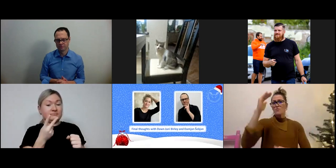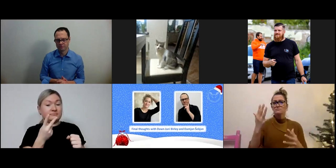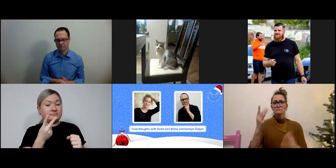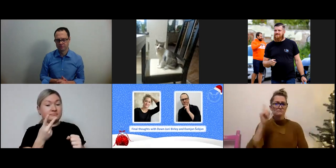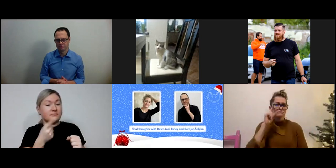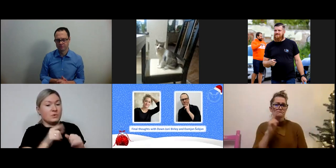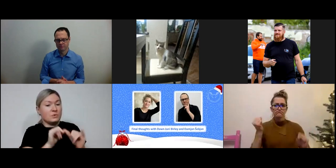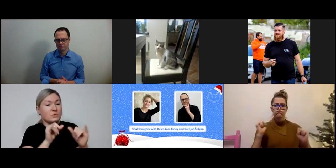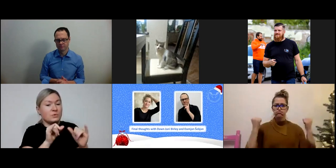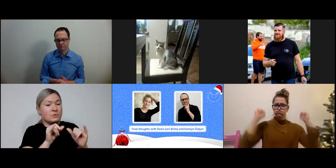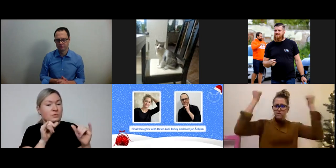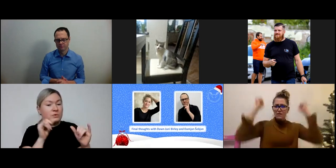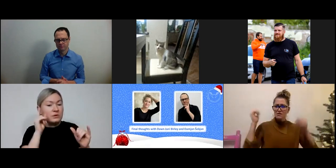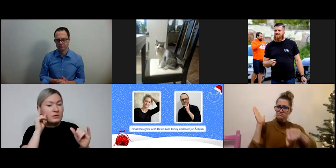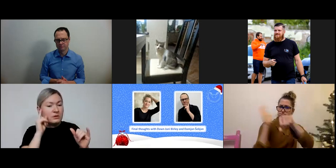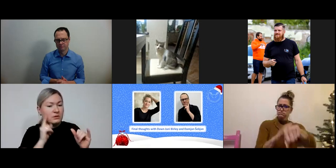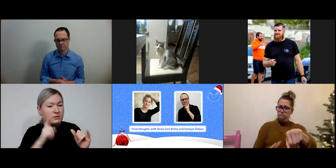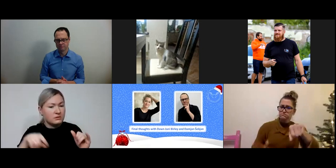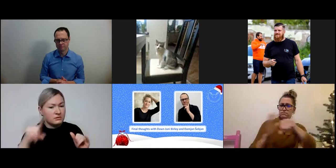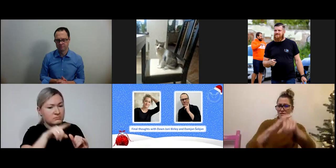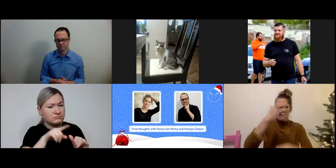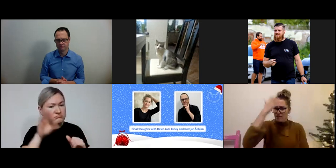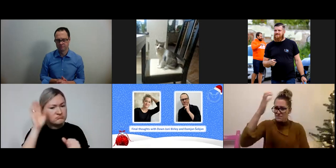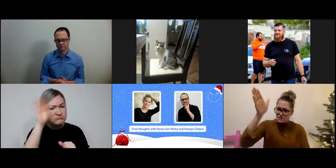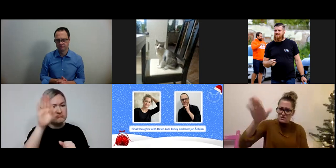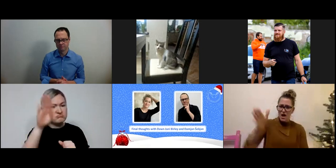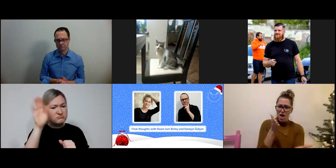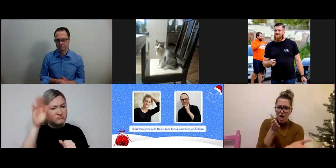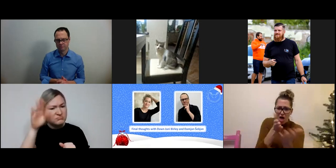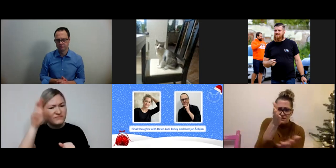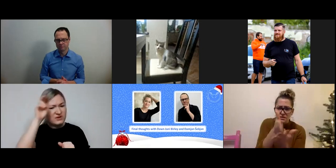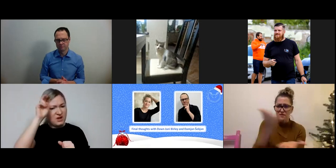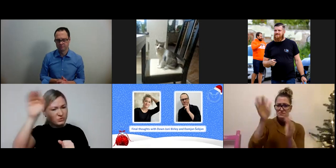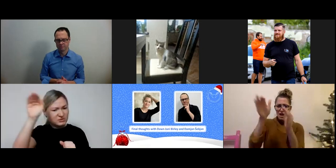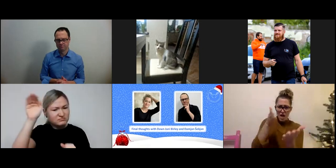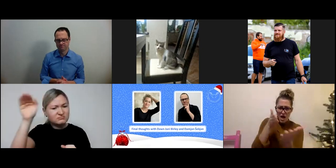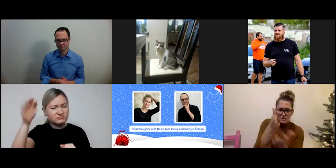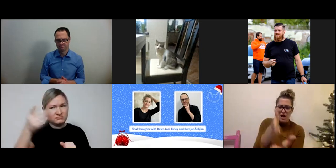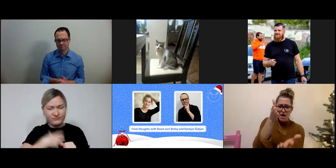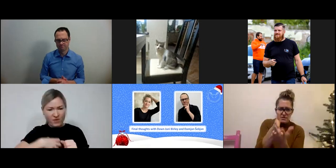was worldwide, we actually saw more and more deaf people